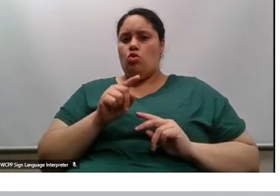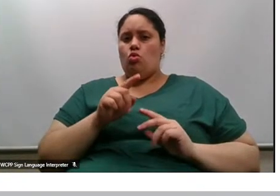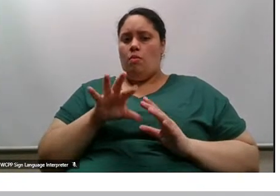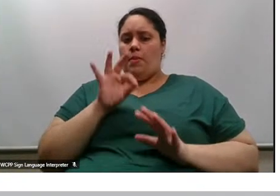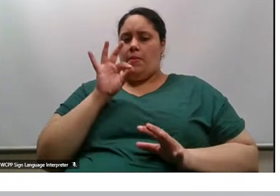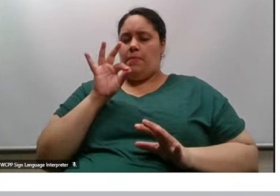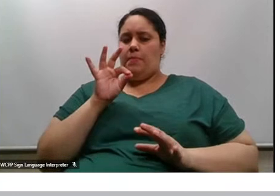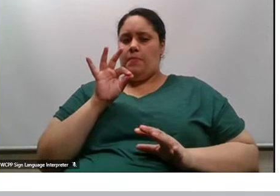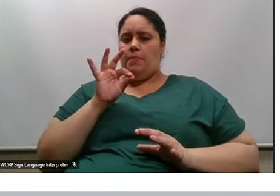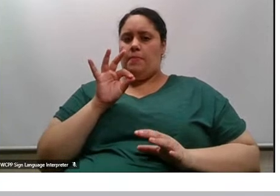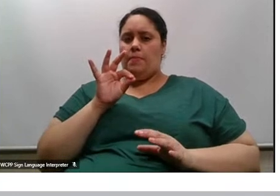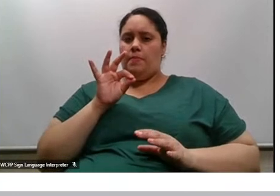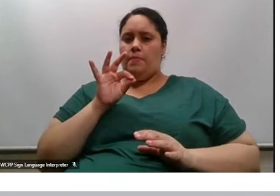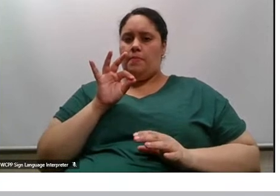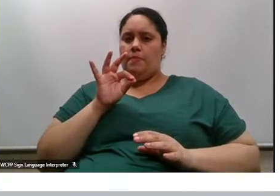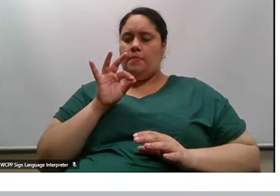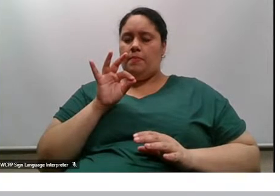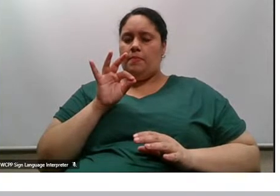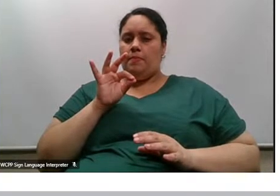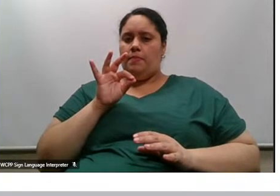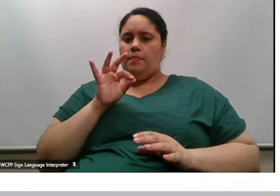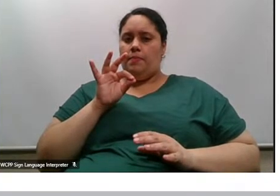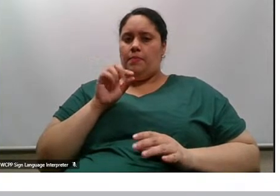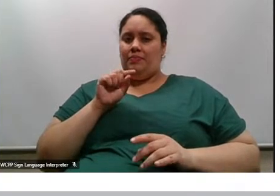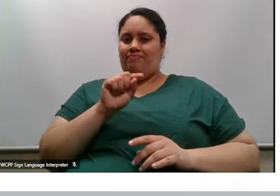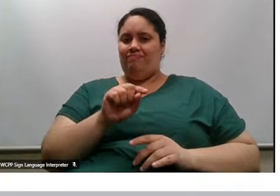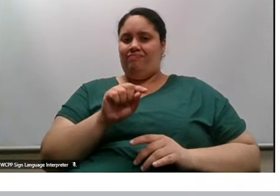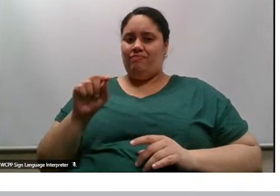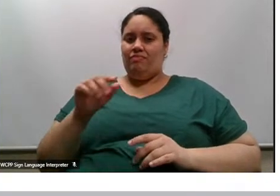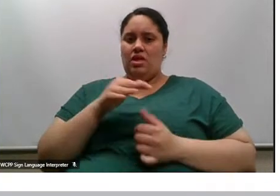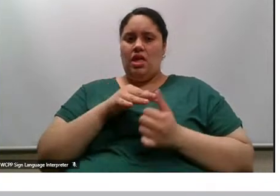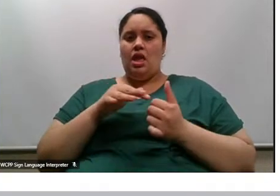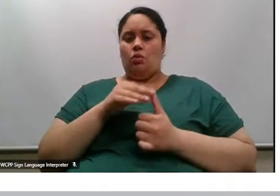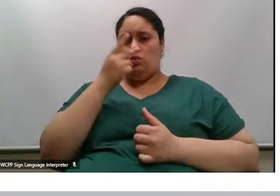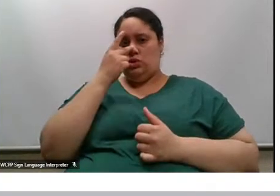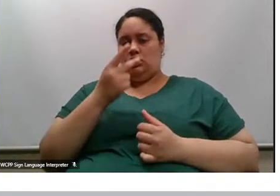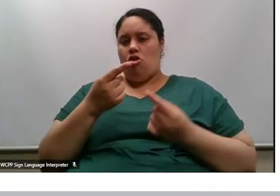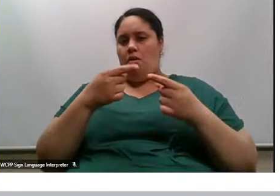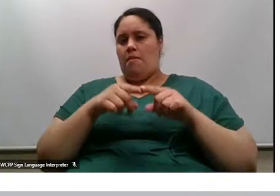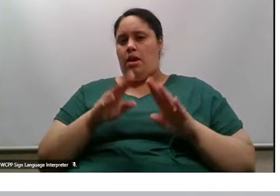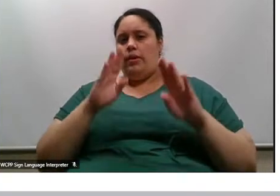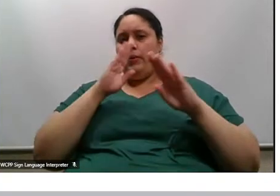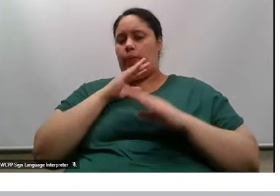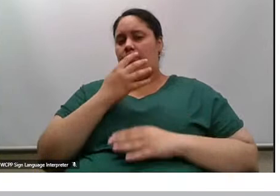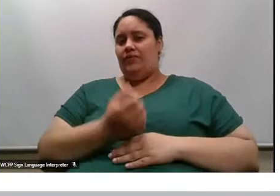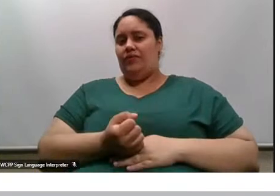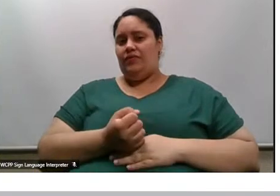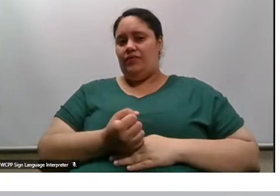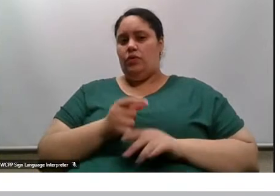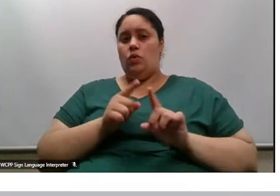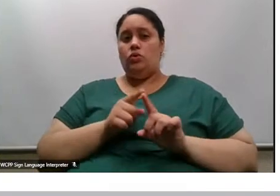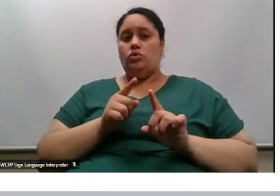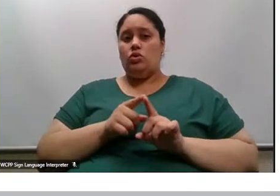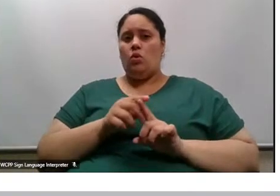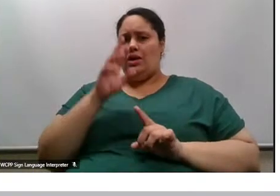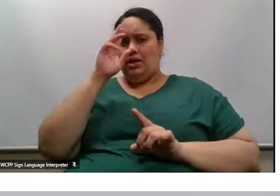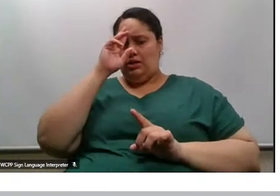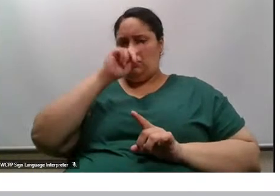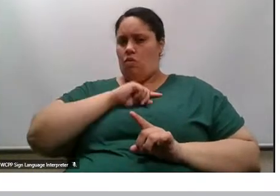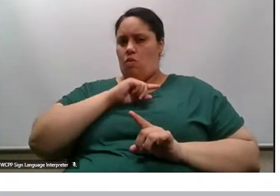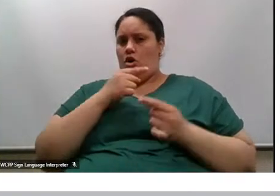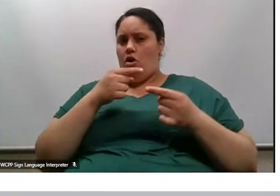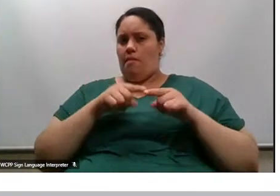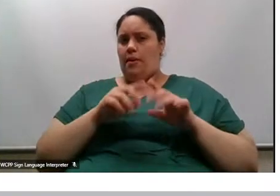up the areas where there's non-compliance, and what's the cause of that